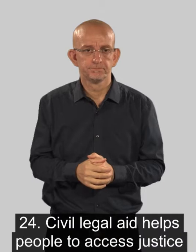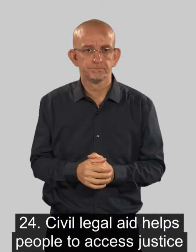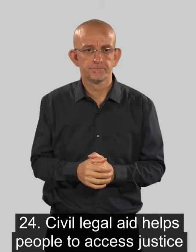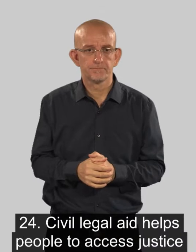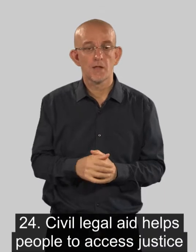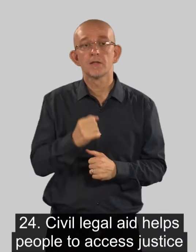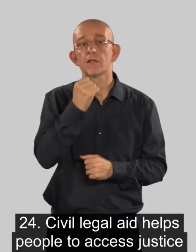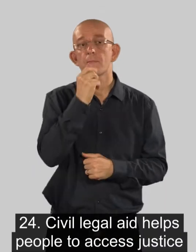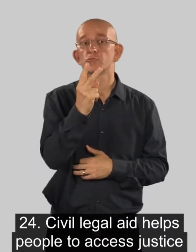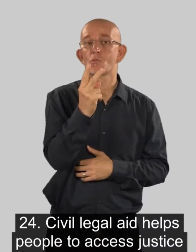themselves.